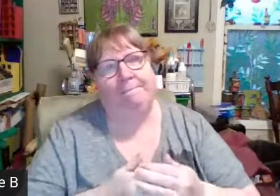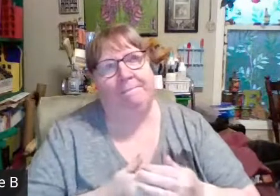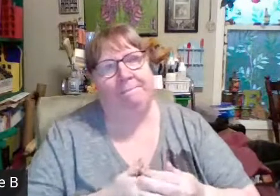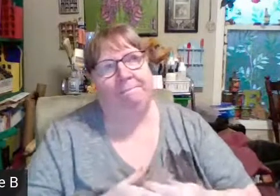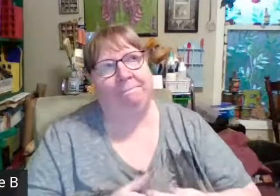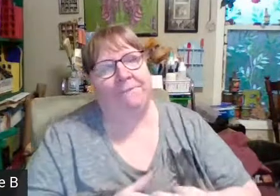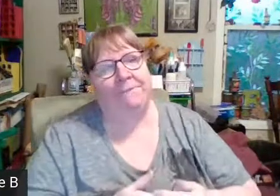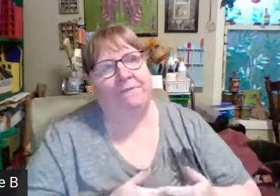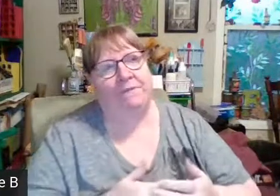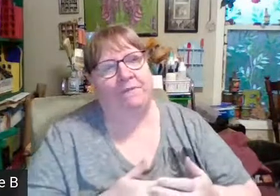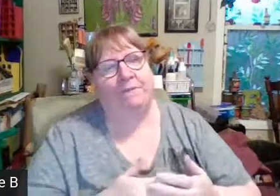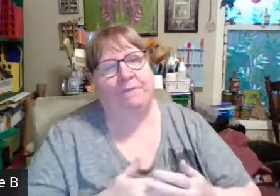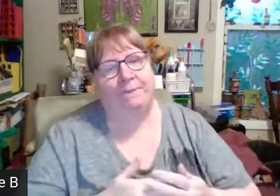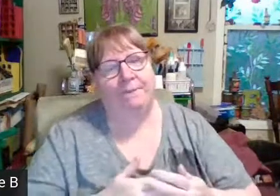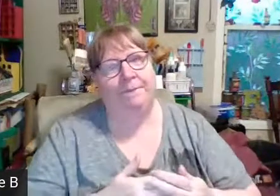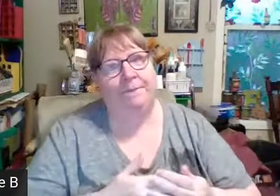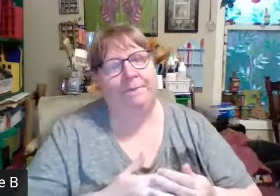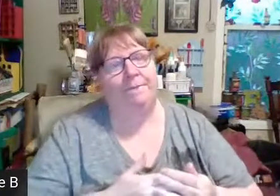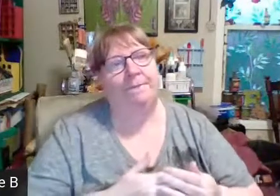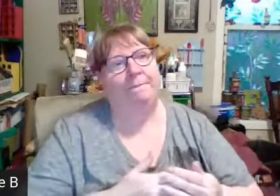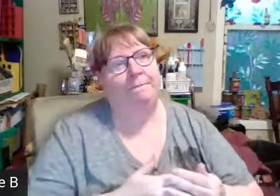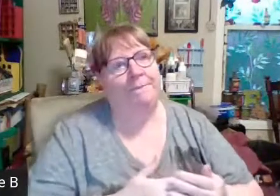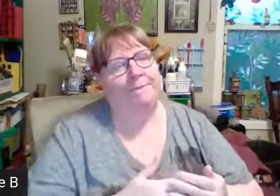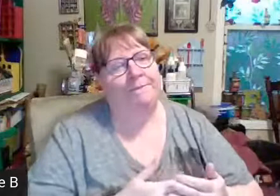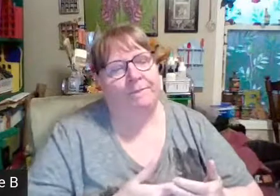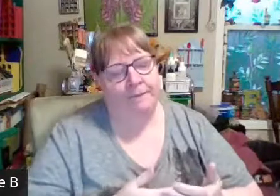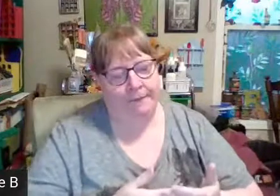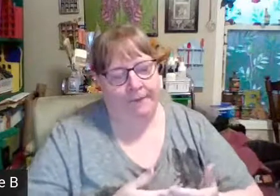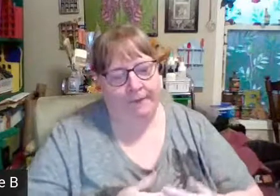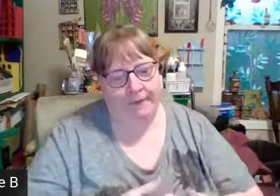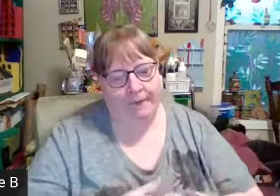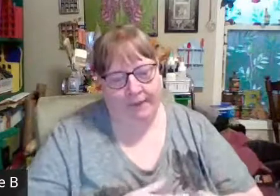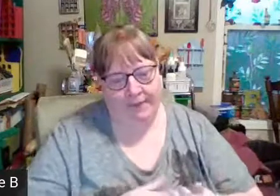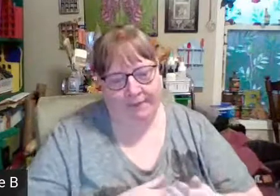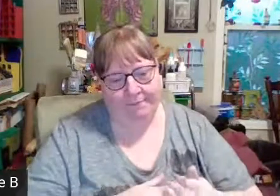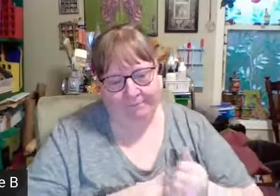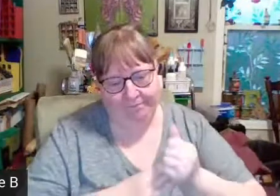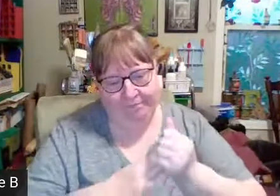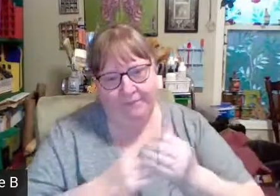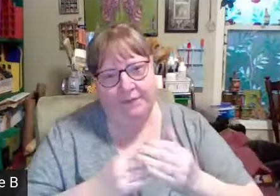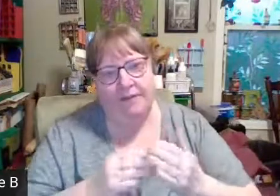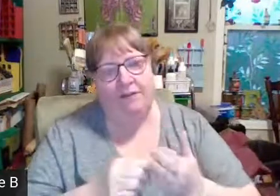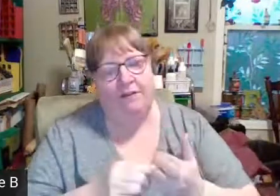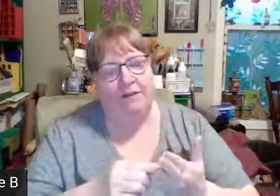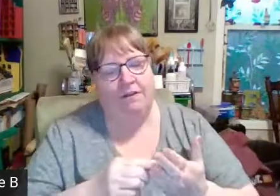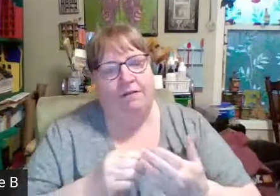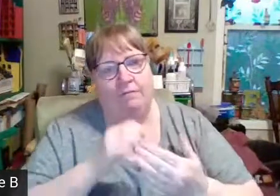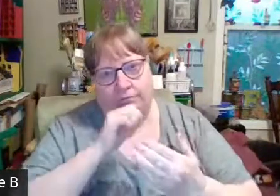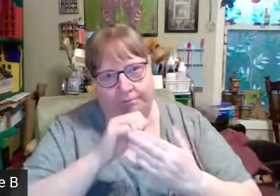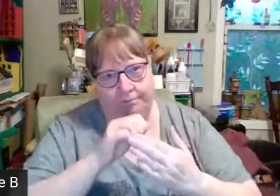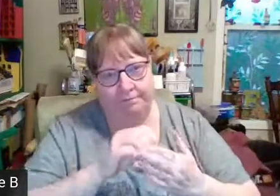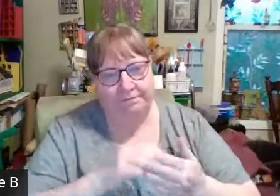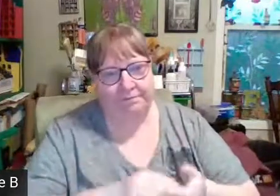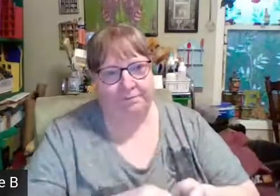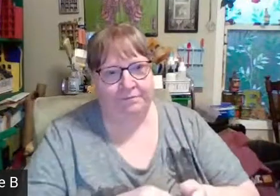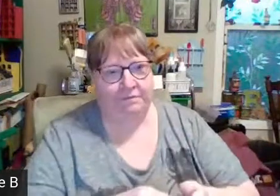anybody else, may not be a basic for you. Those are the things you can take off completely. Like, okay. Like